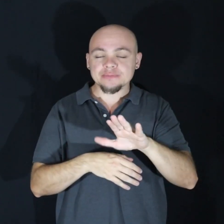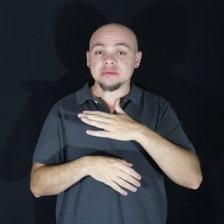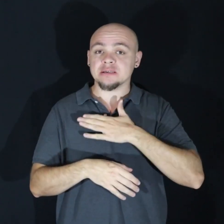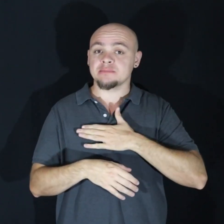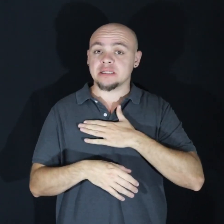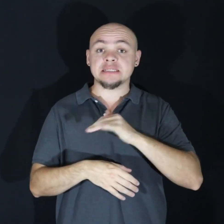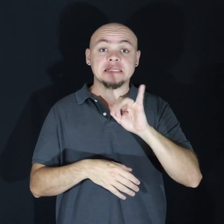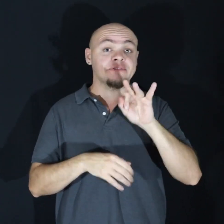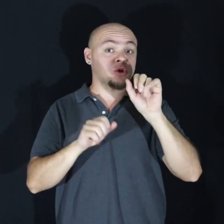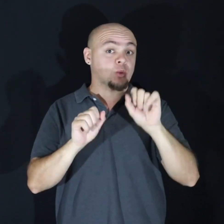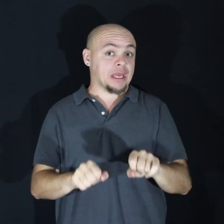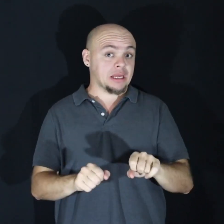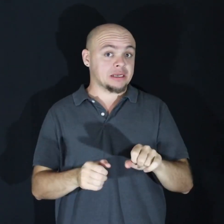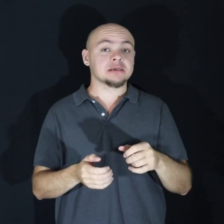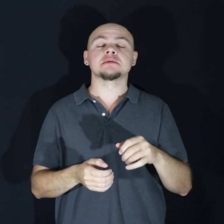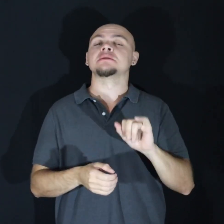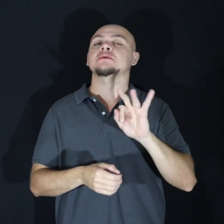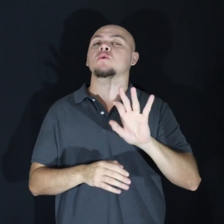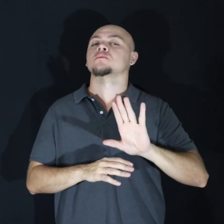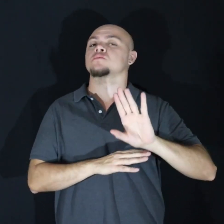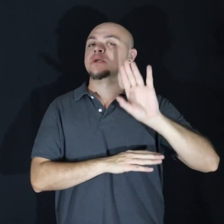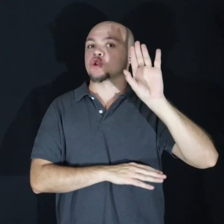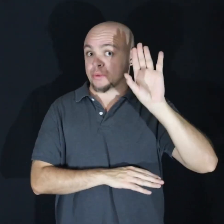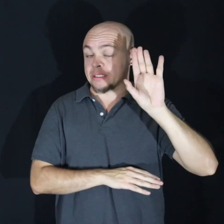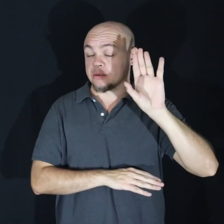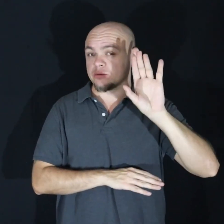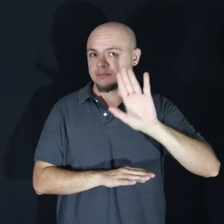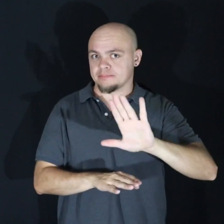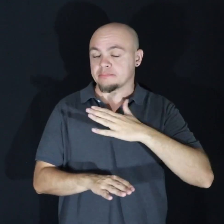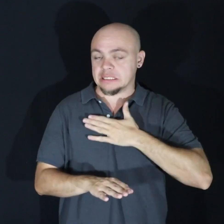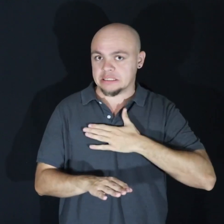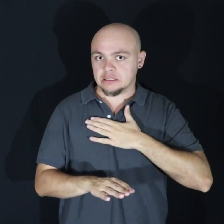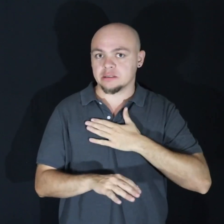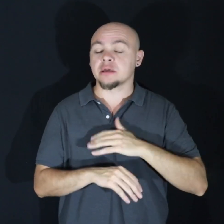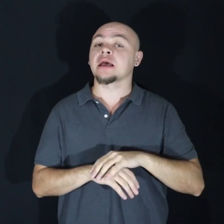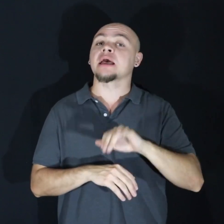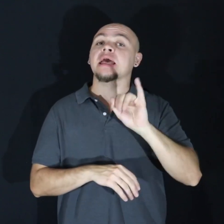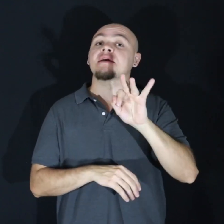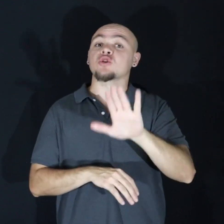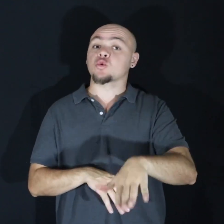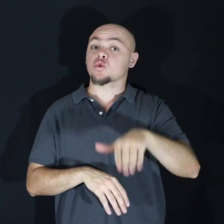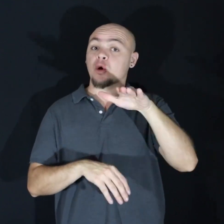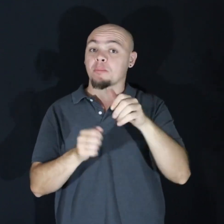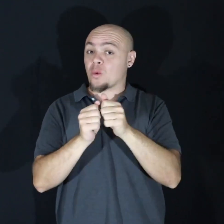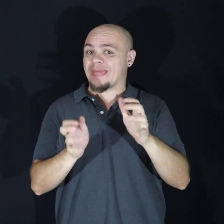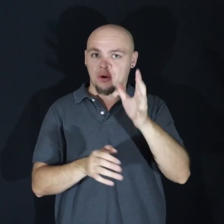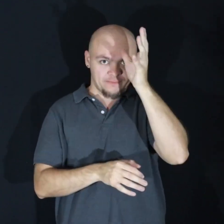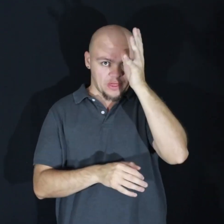if you are able, or raise your hand. I'm serious, please. If you grew up without a father,